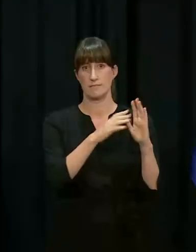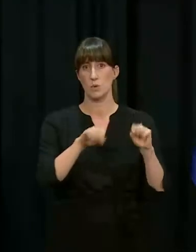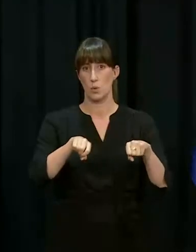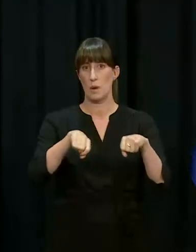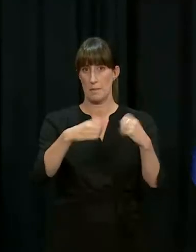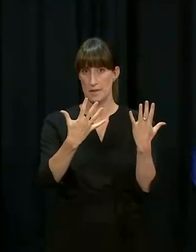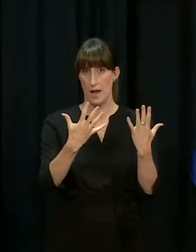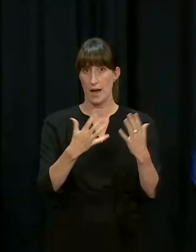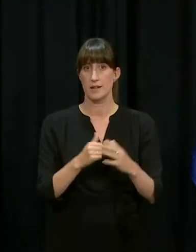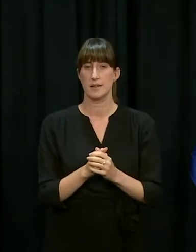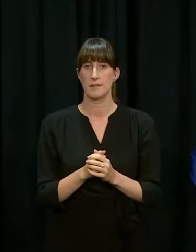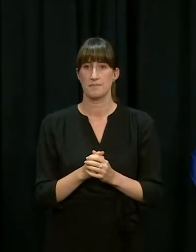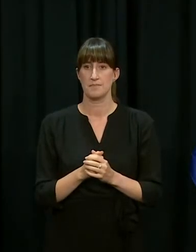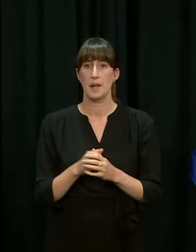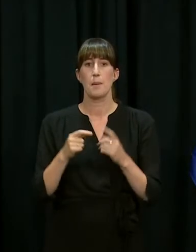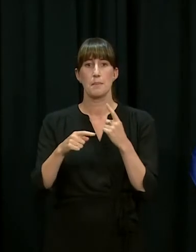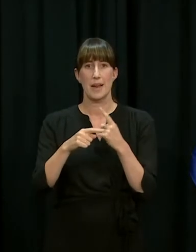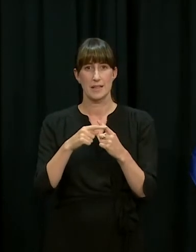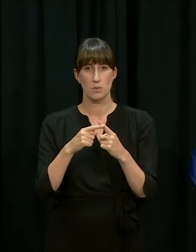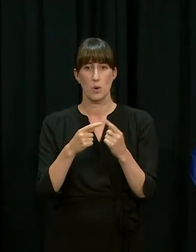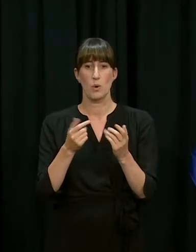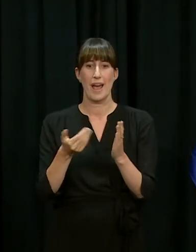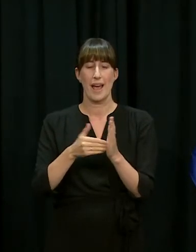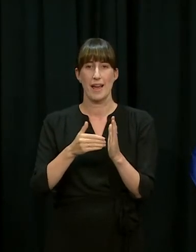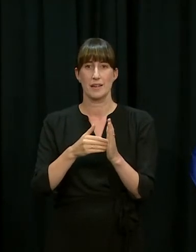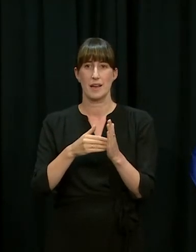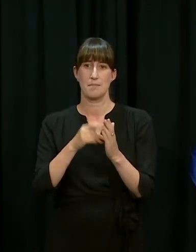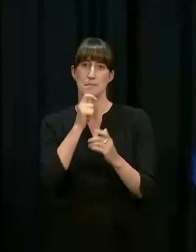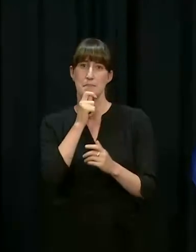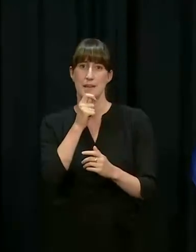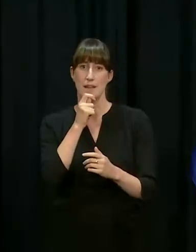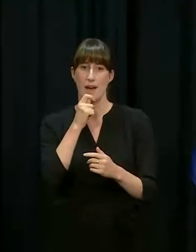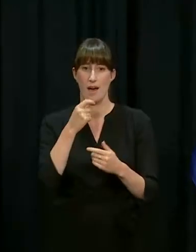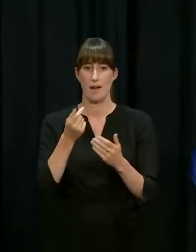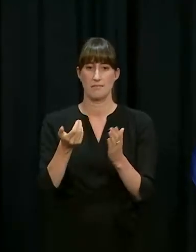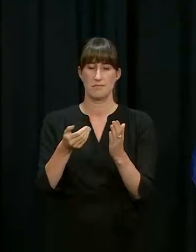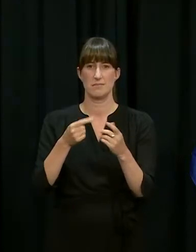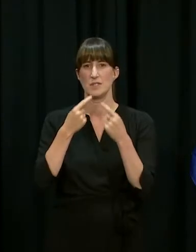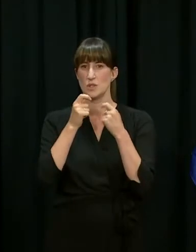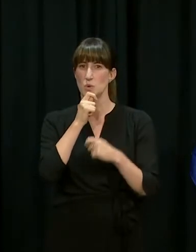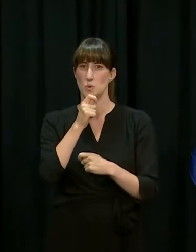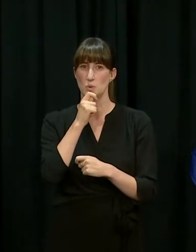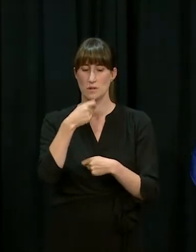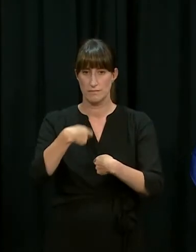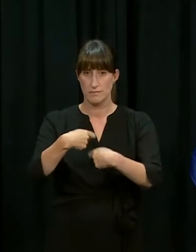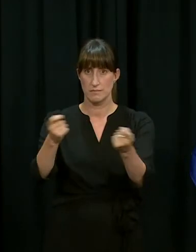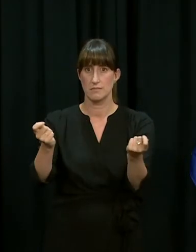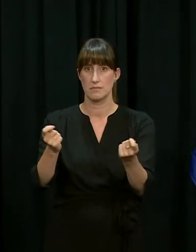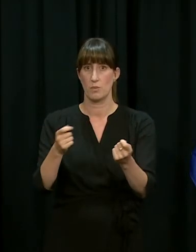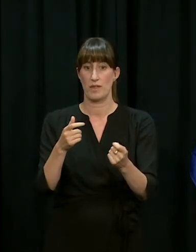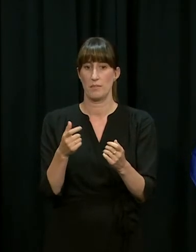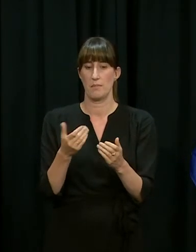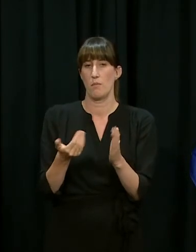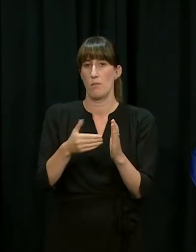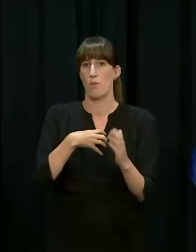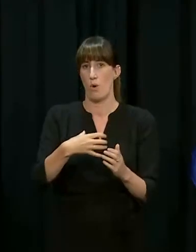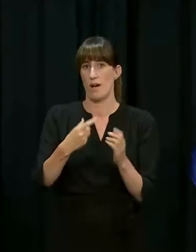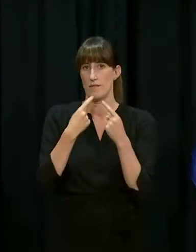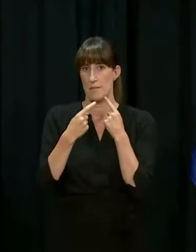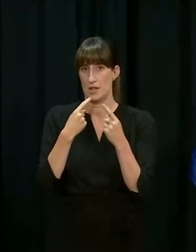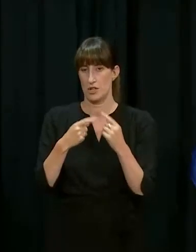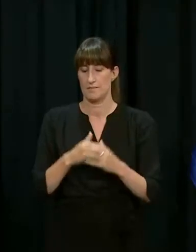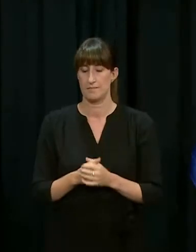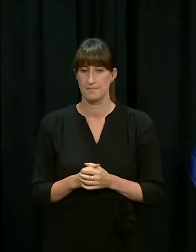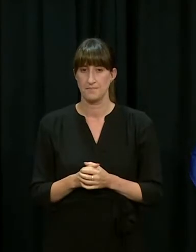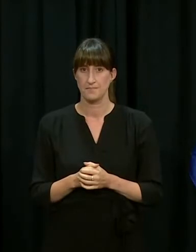a media advisory with these locations of interest as that information is confirmed this afternoon. I can